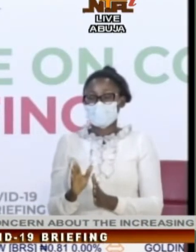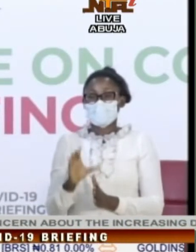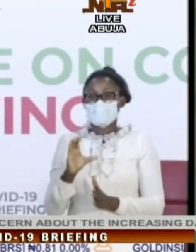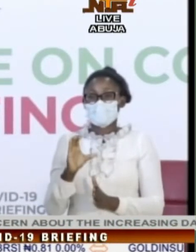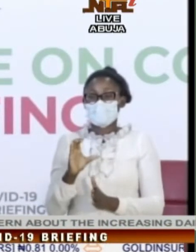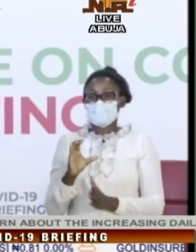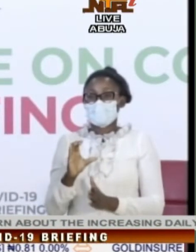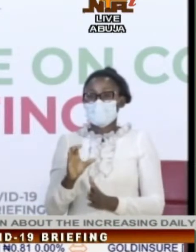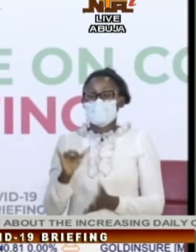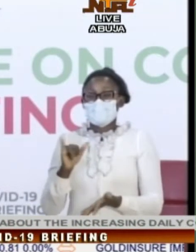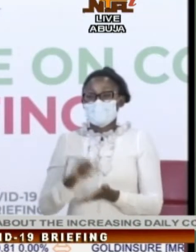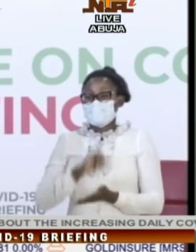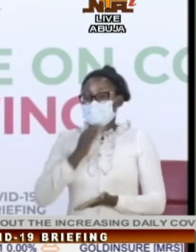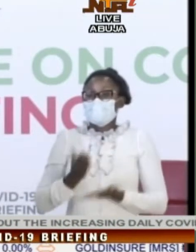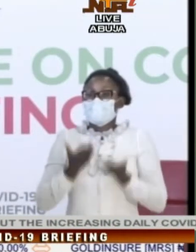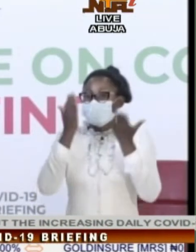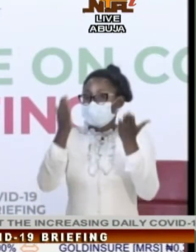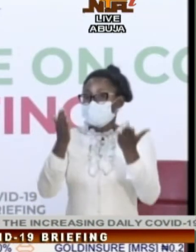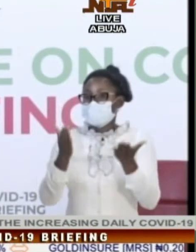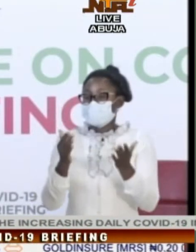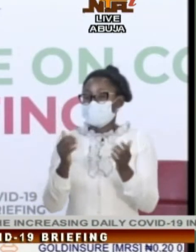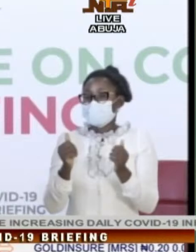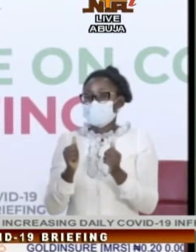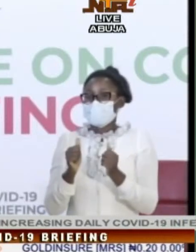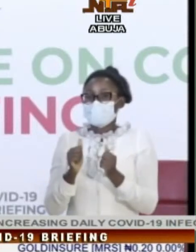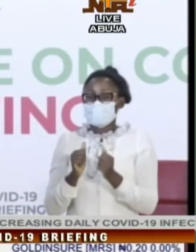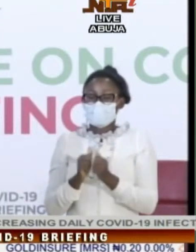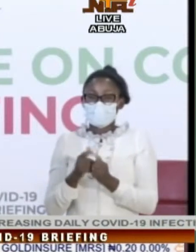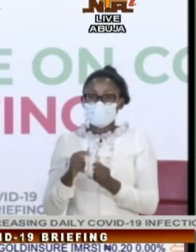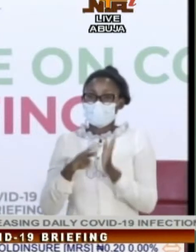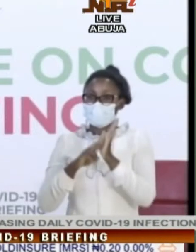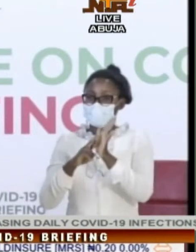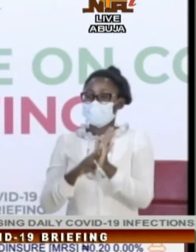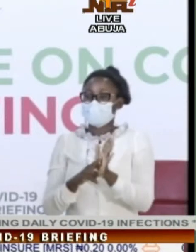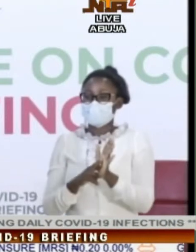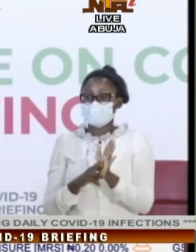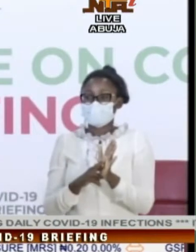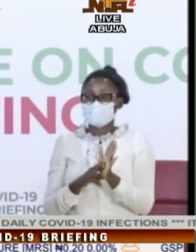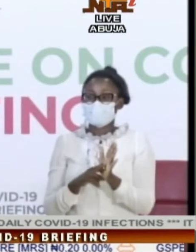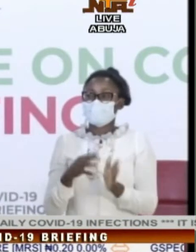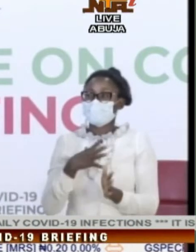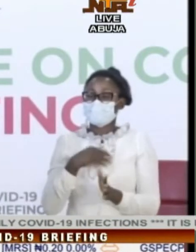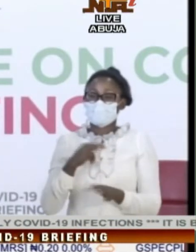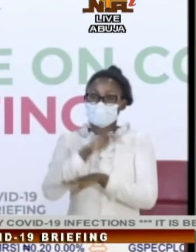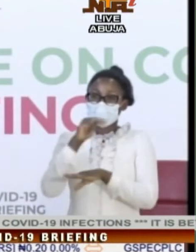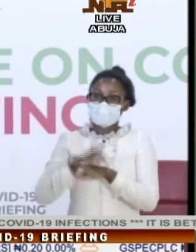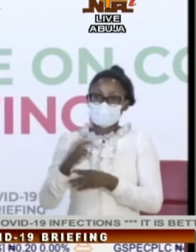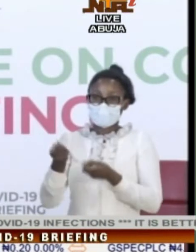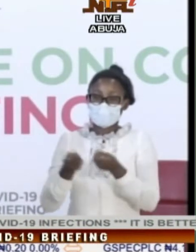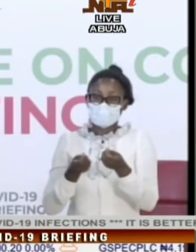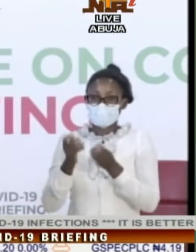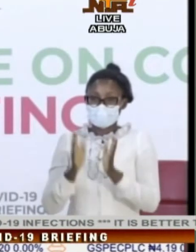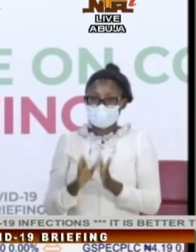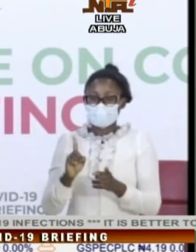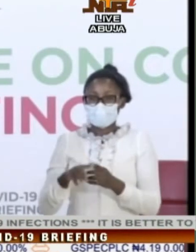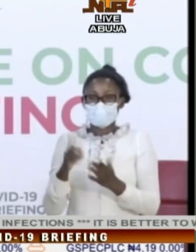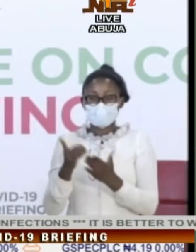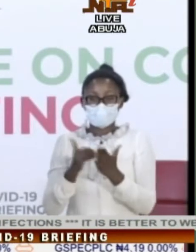NCDC, representing the DG of the NCDC, and the National Coordinator to brief you